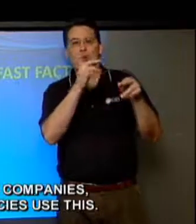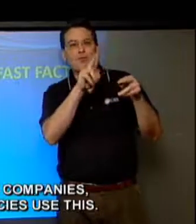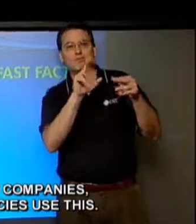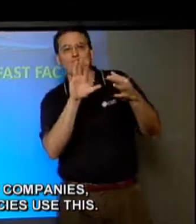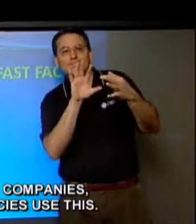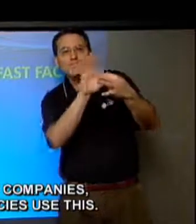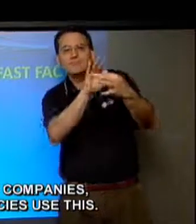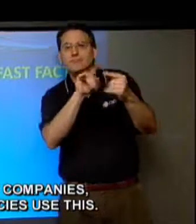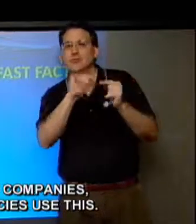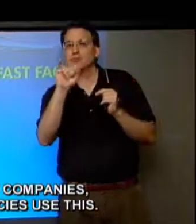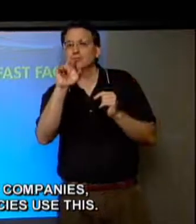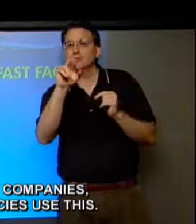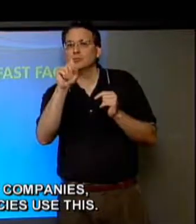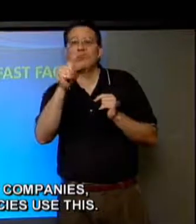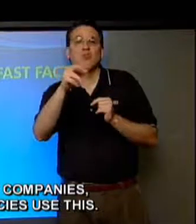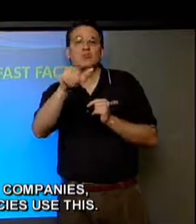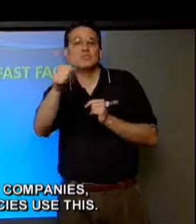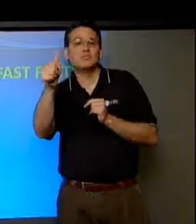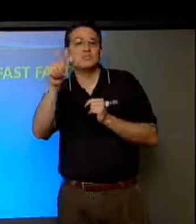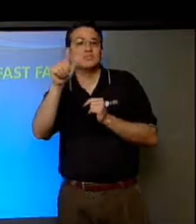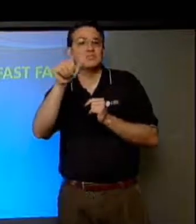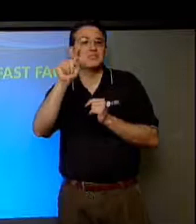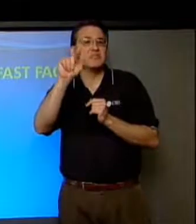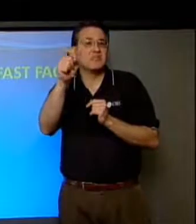companies, tax agencies use this.